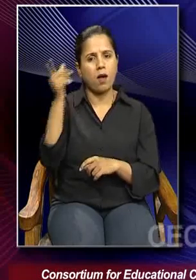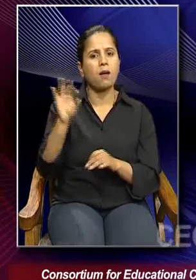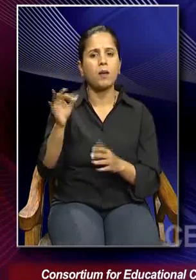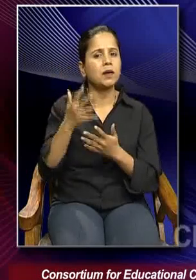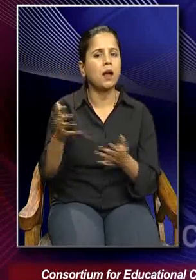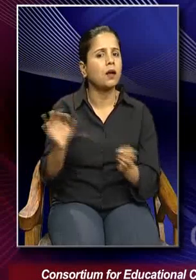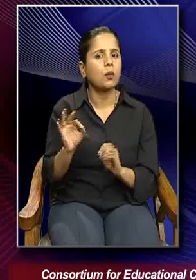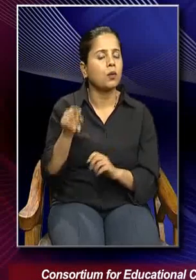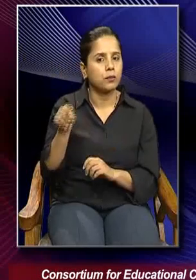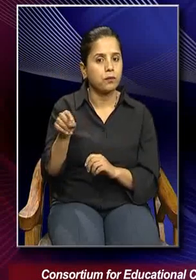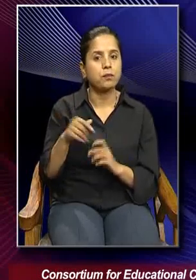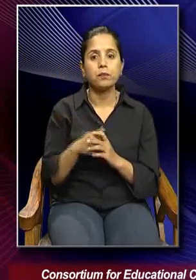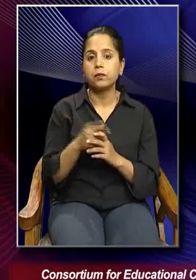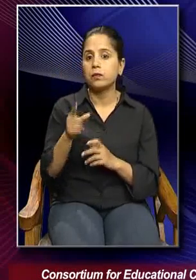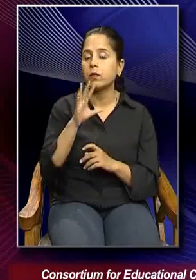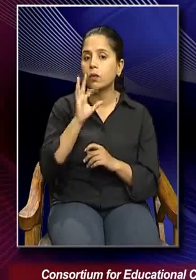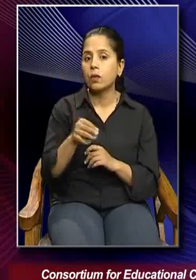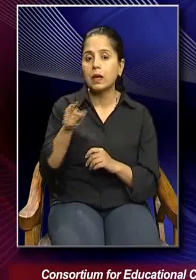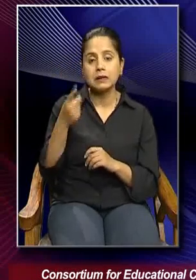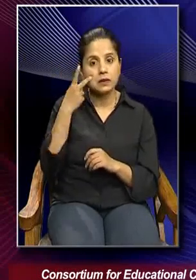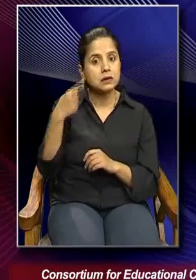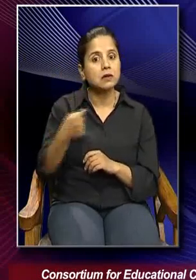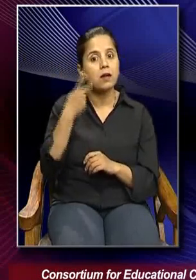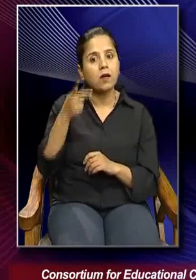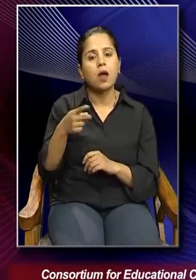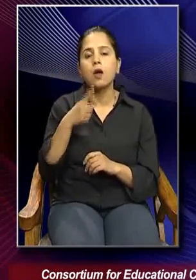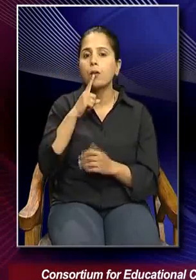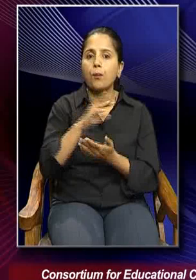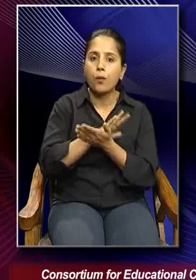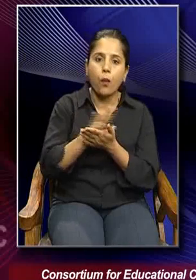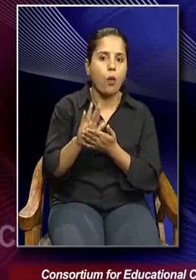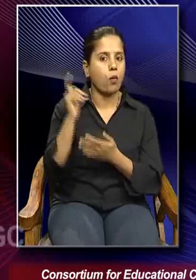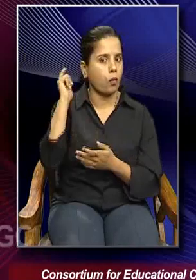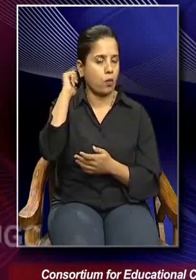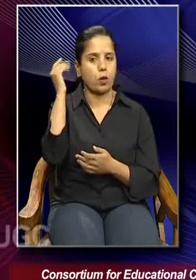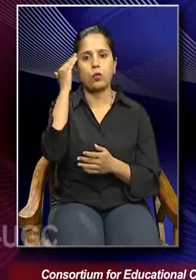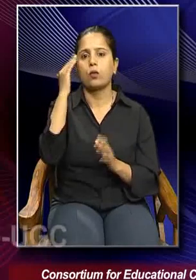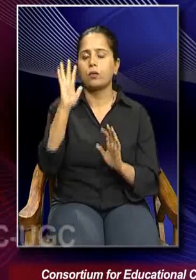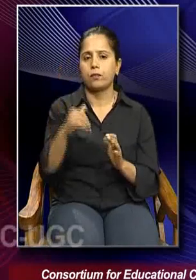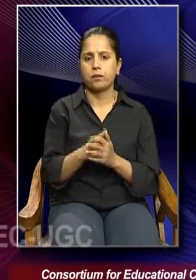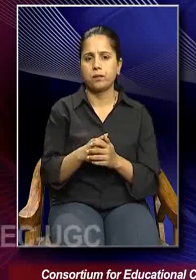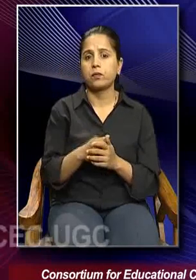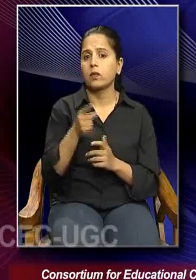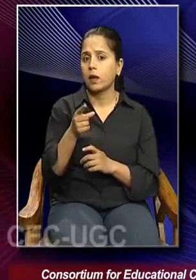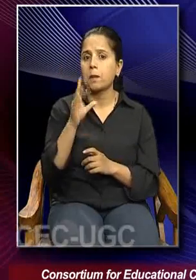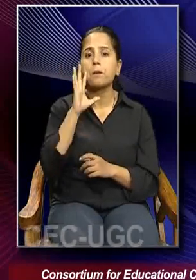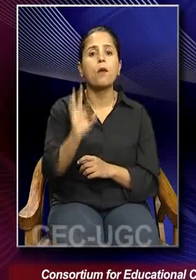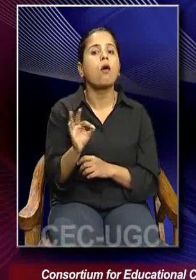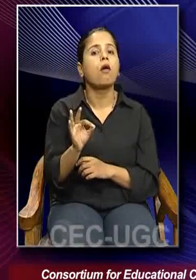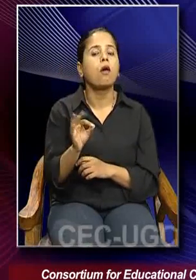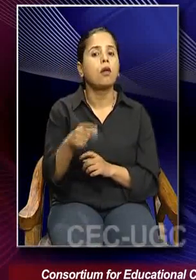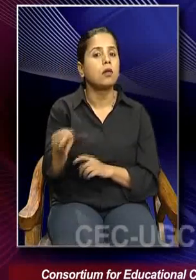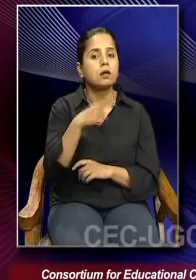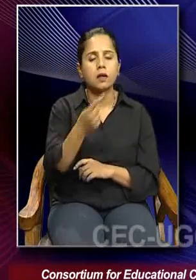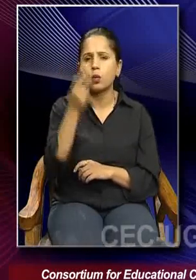In fact, it itself is pure consciousness. This again is very important.